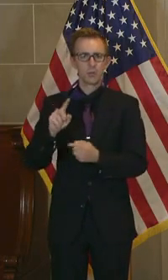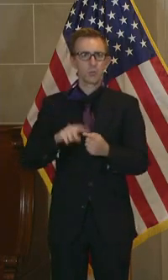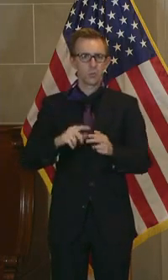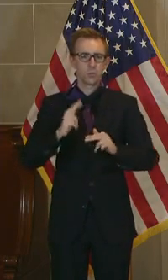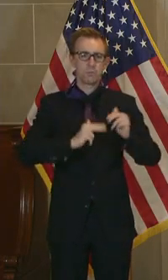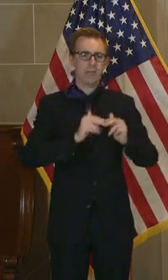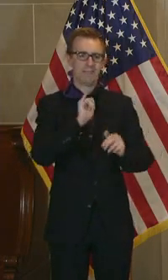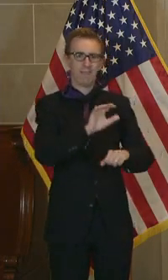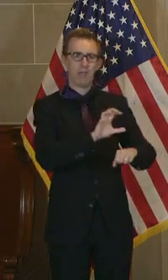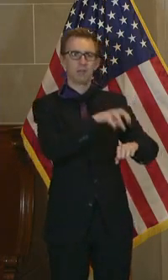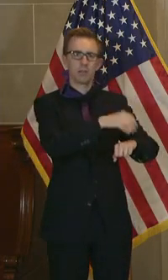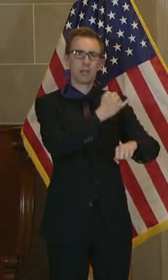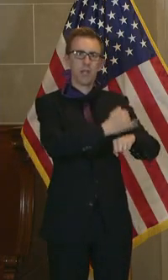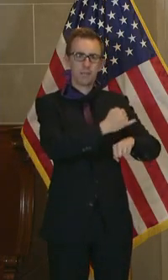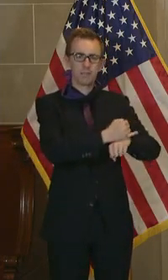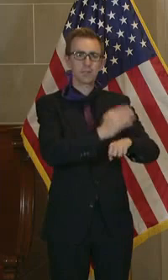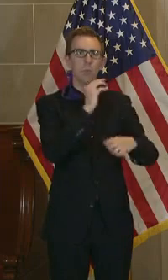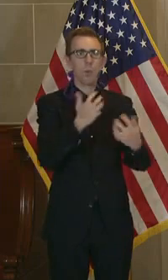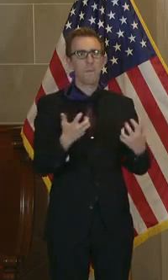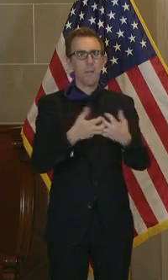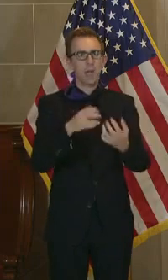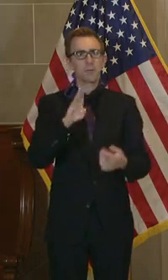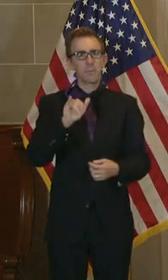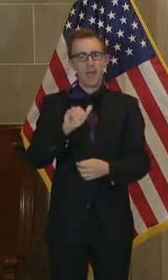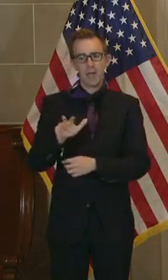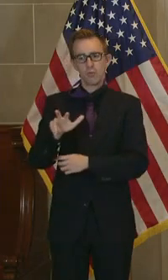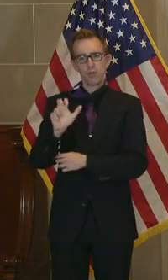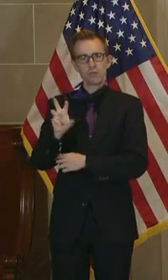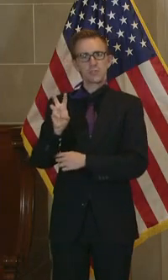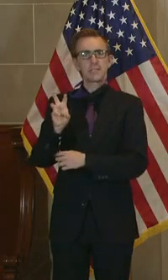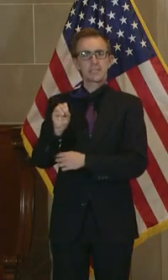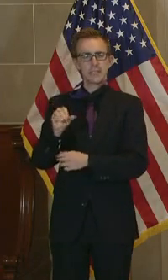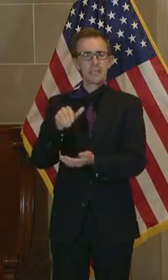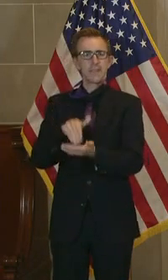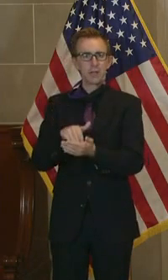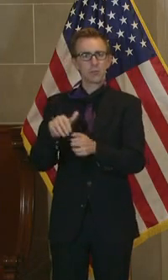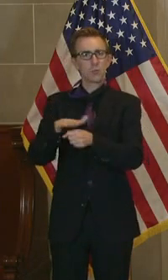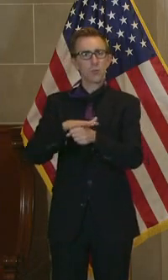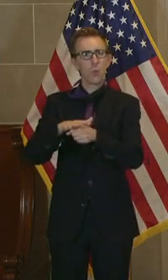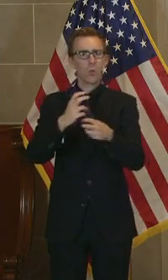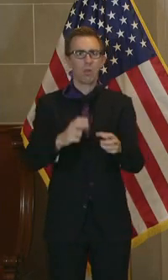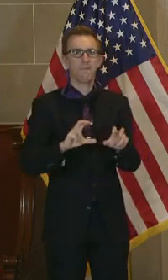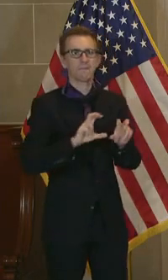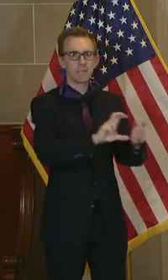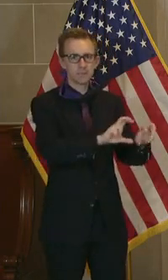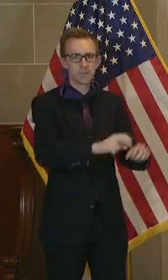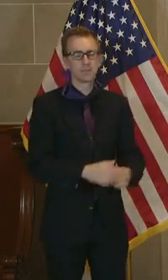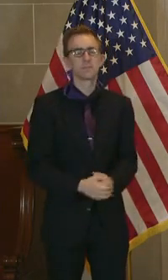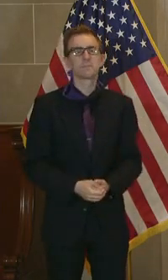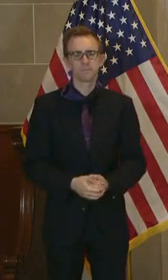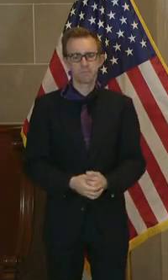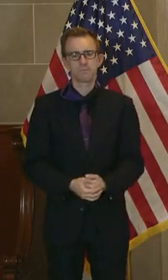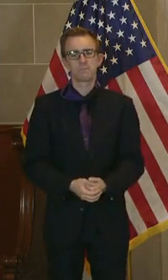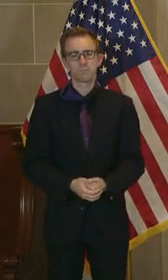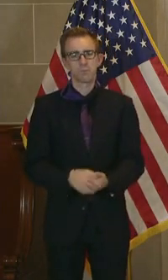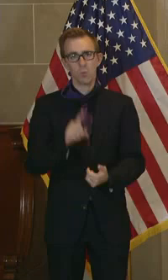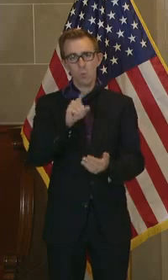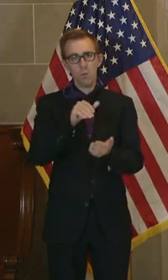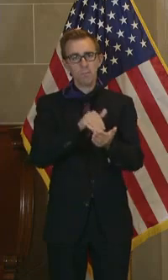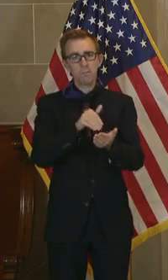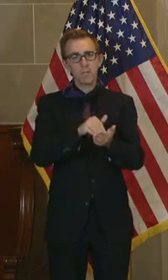campus, which will be matched by $360,000 in local investments. An additional $1